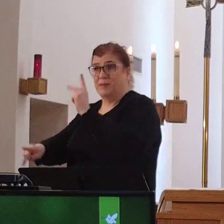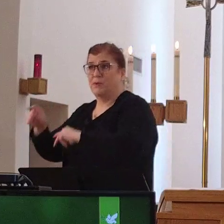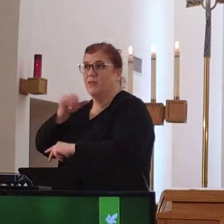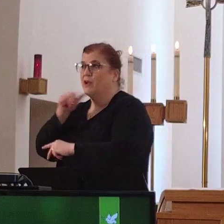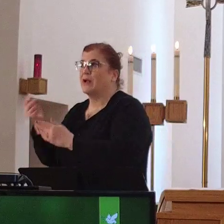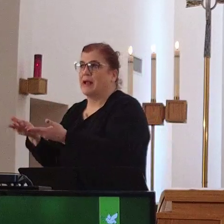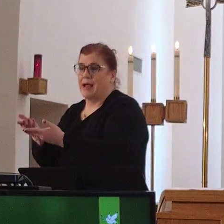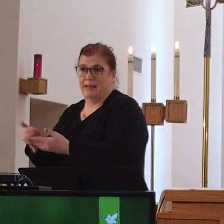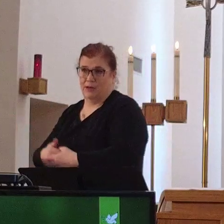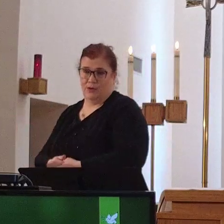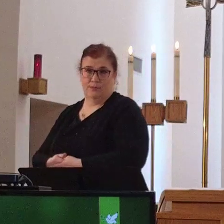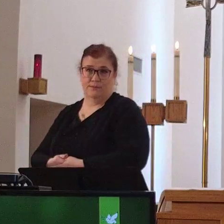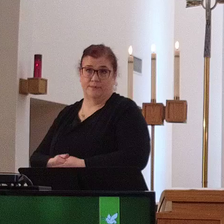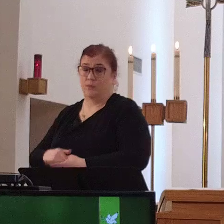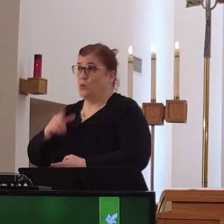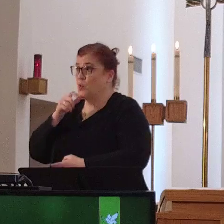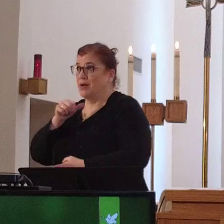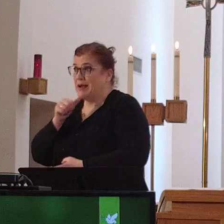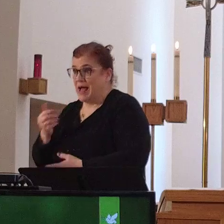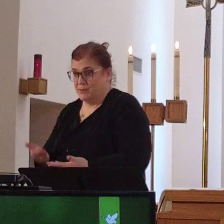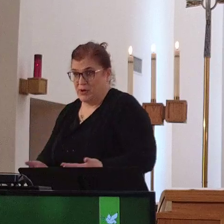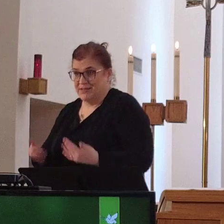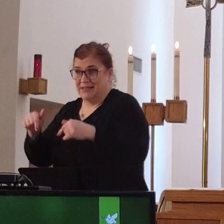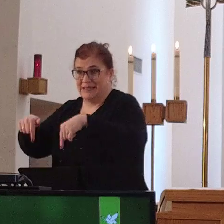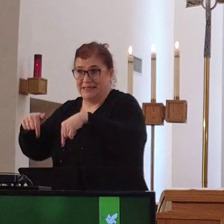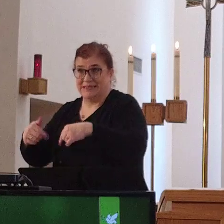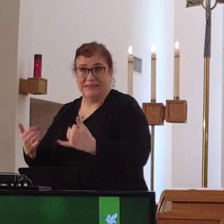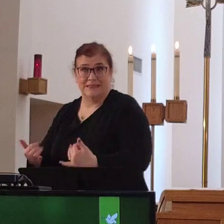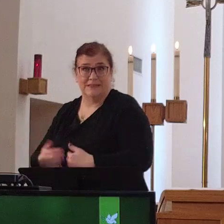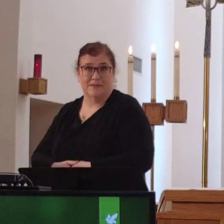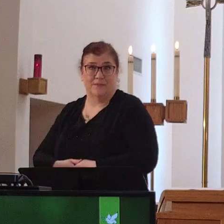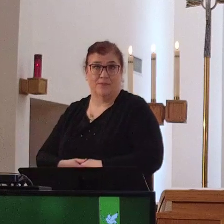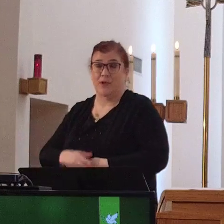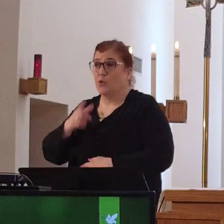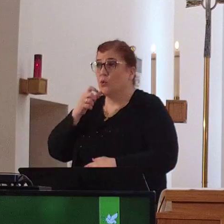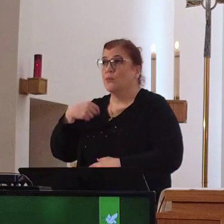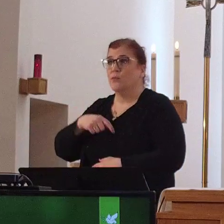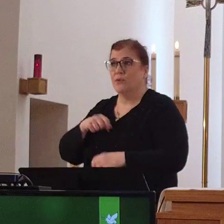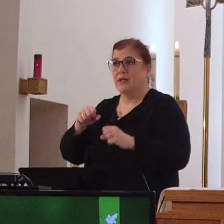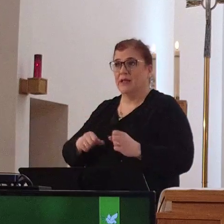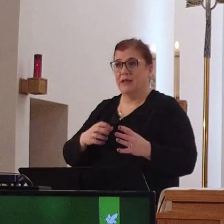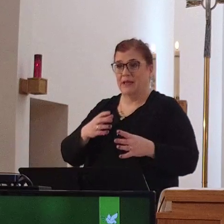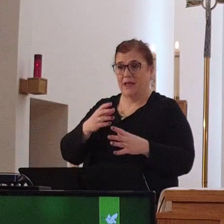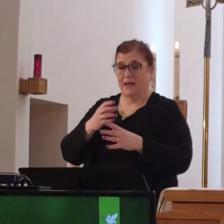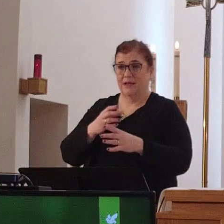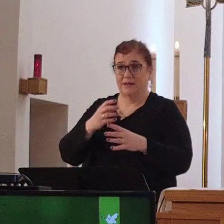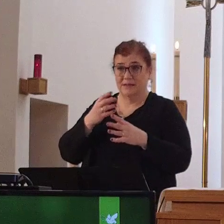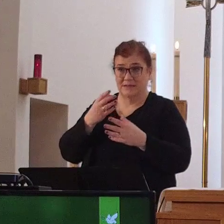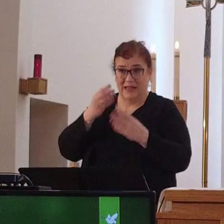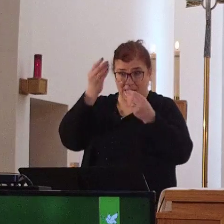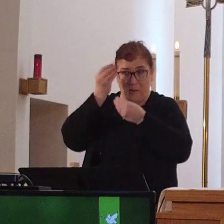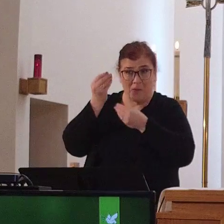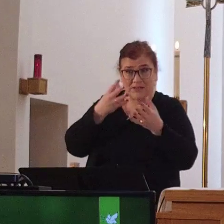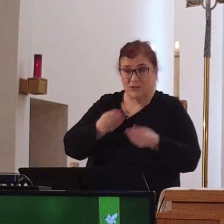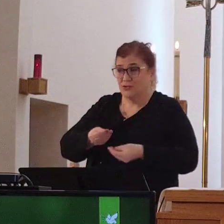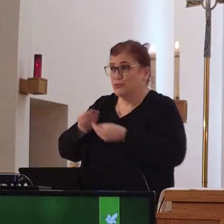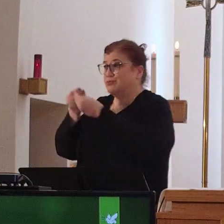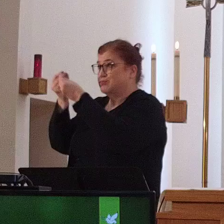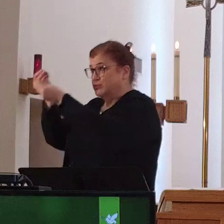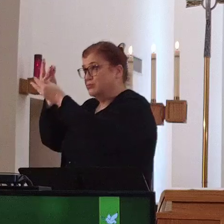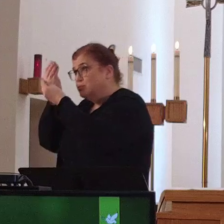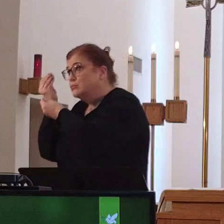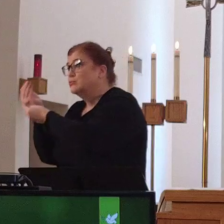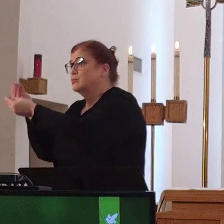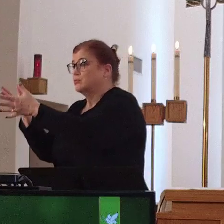not here, who are not present, to whom we might take that message of